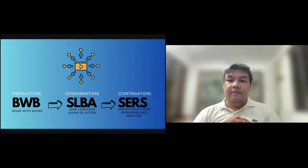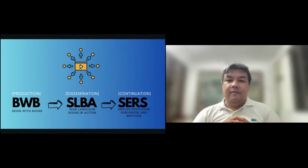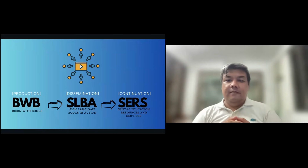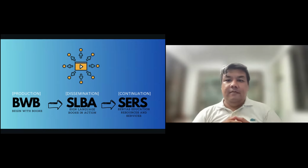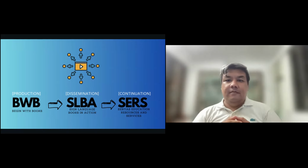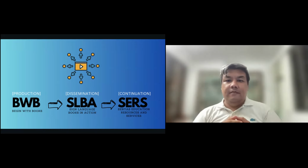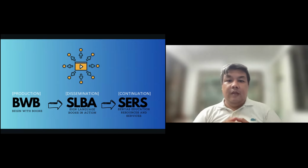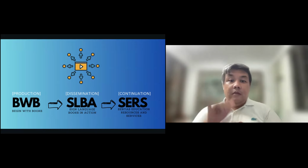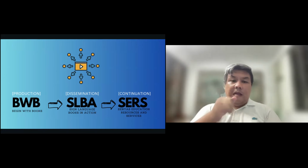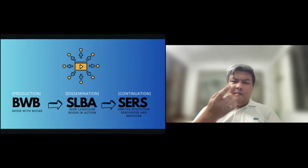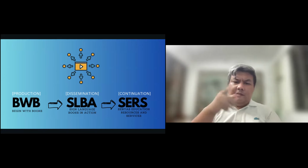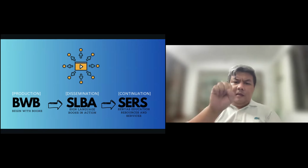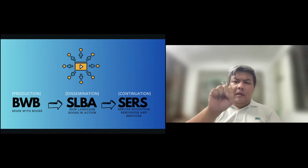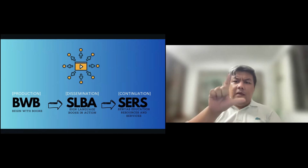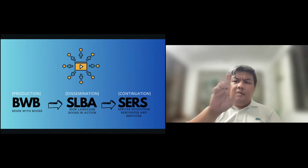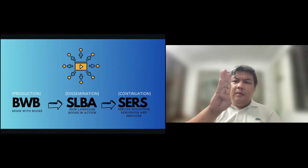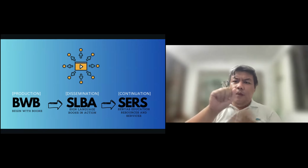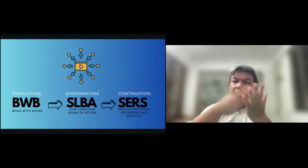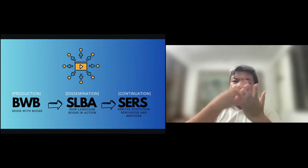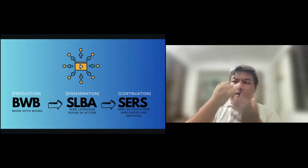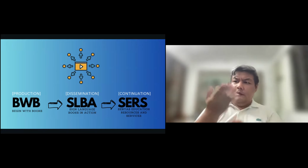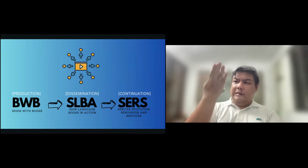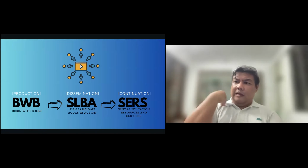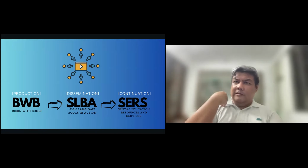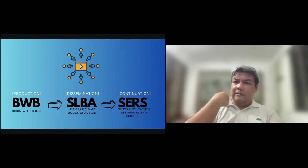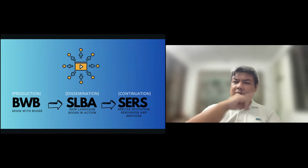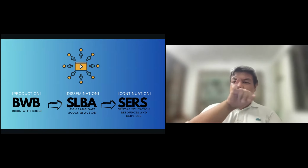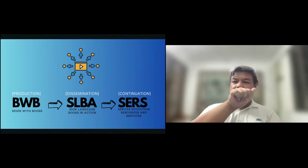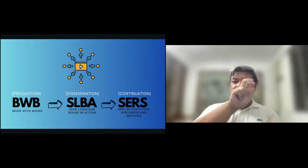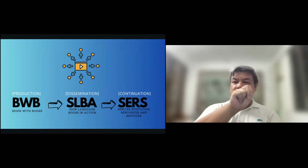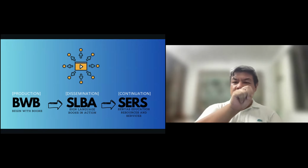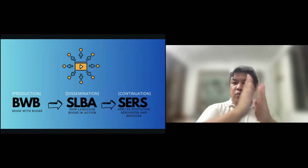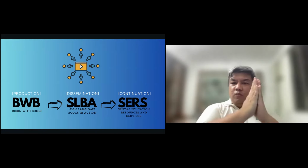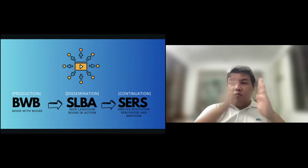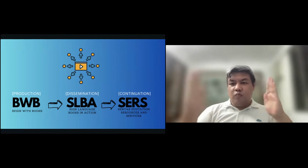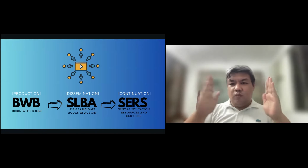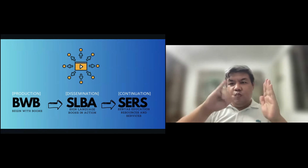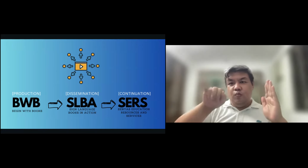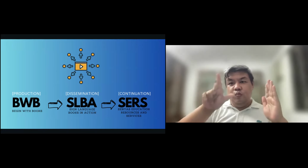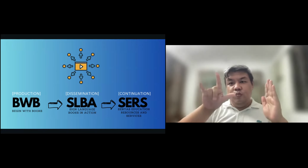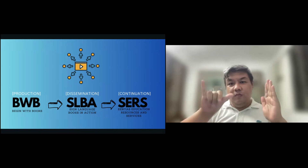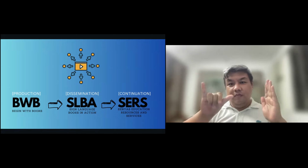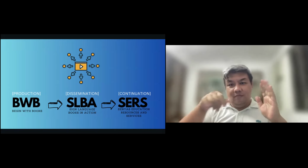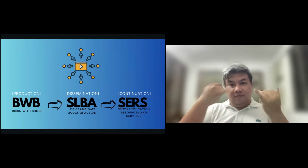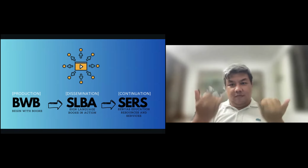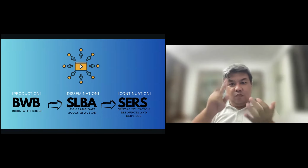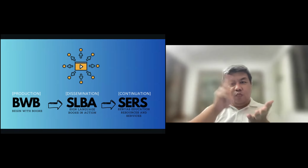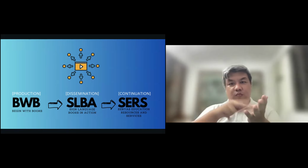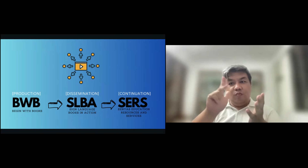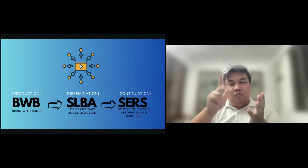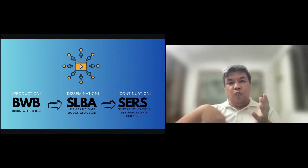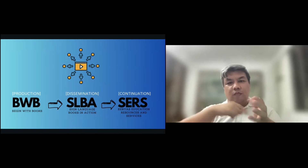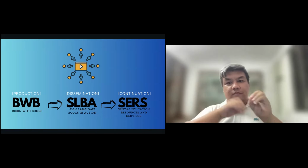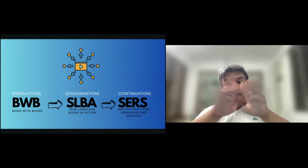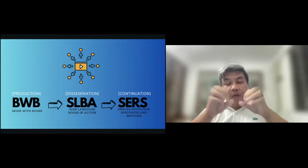use for the sign language books in action. And that project was started back